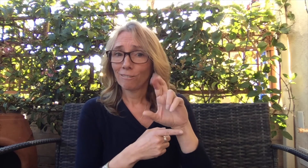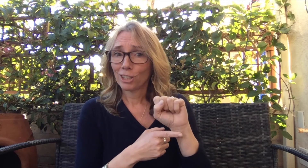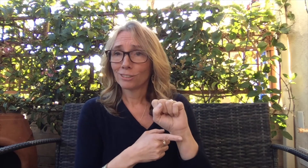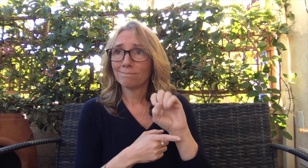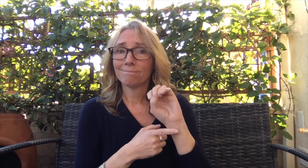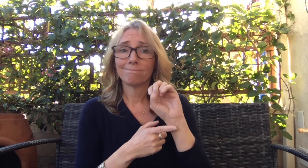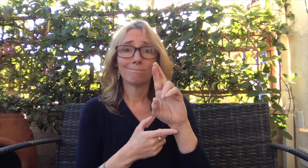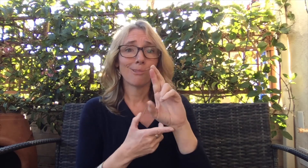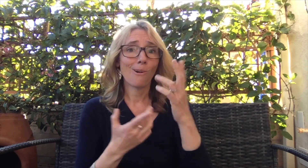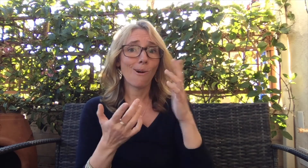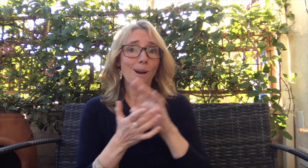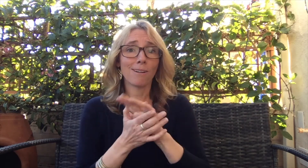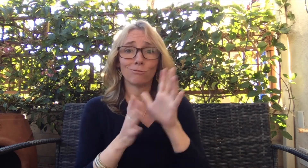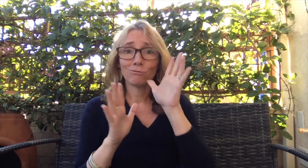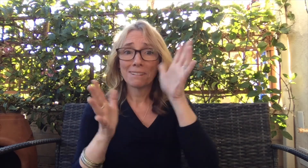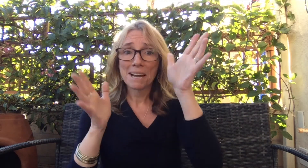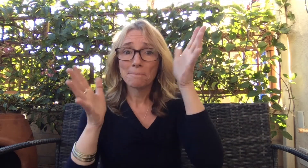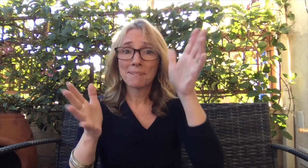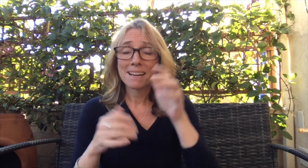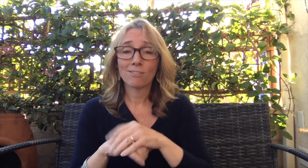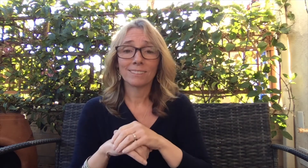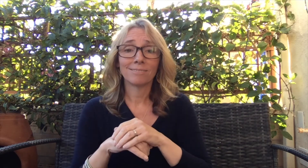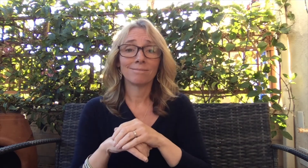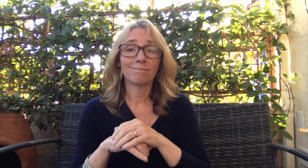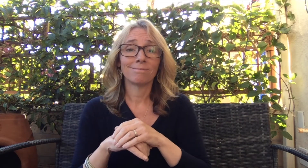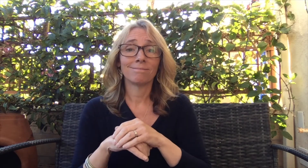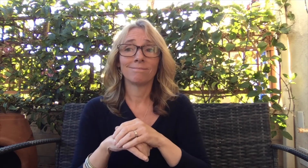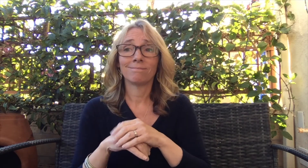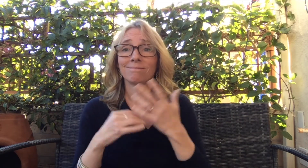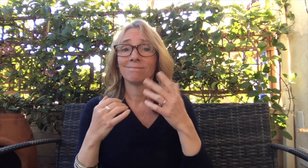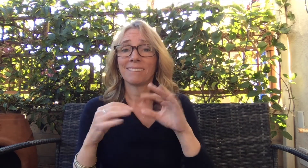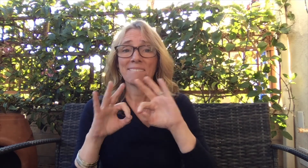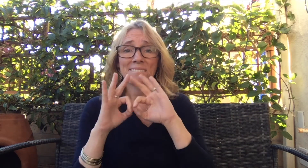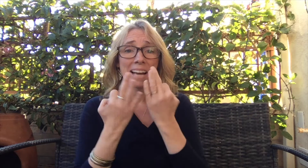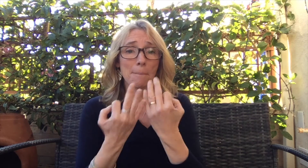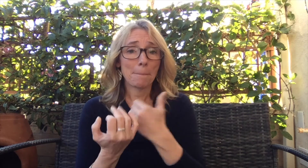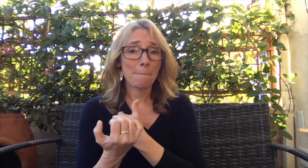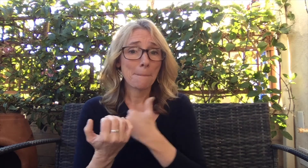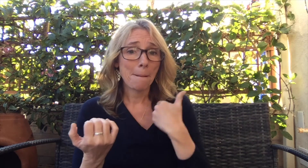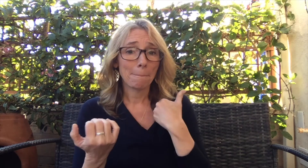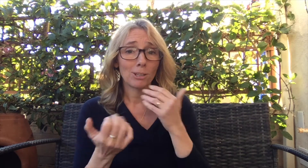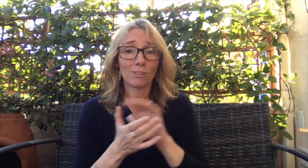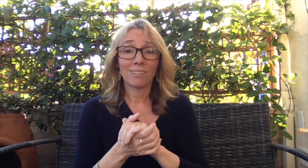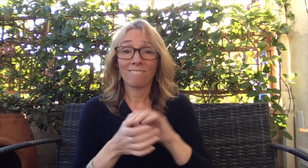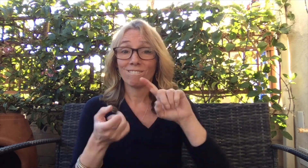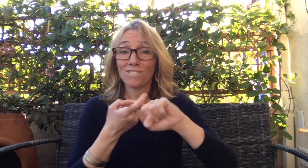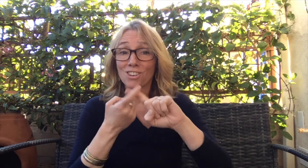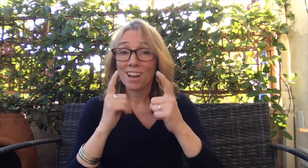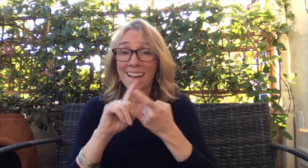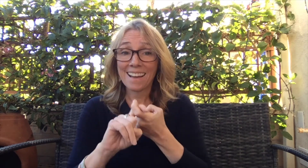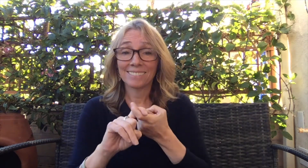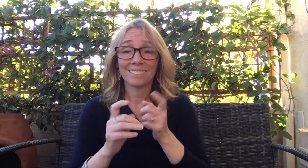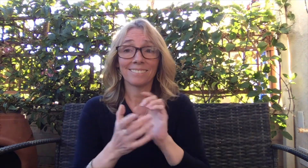or caregivers, parents, caregivers, grandparents, family members,